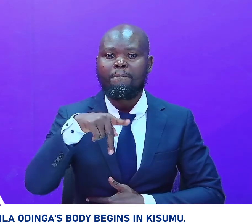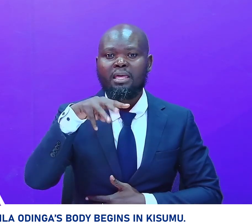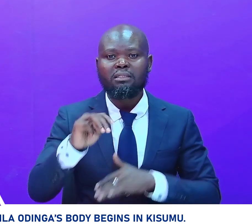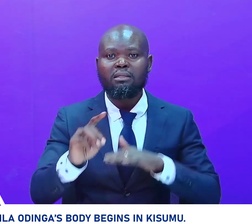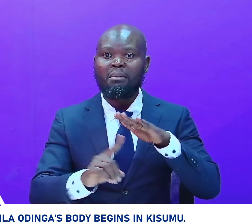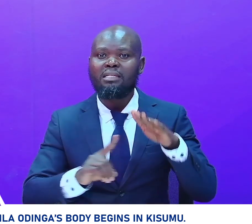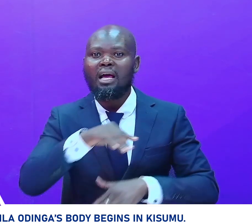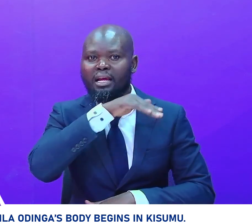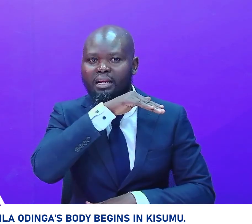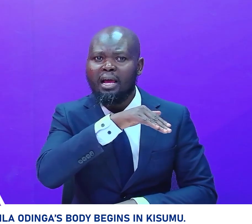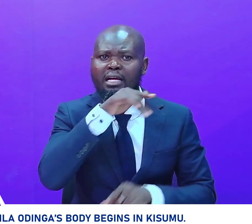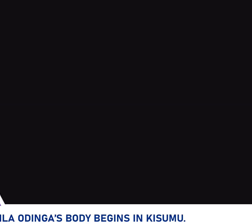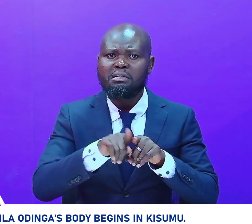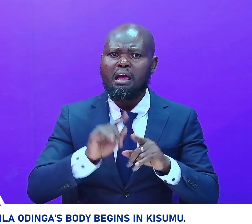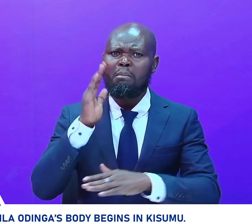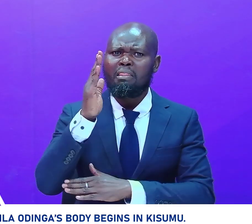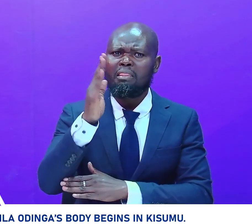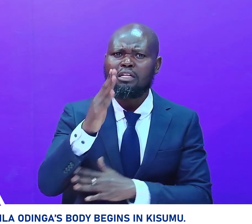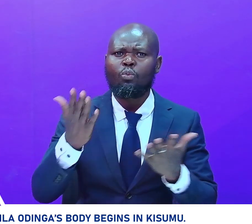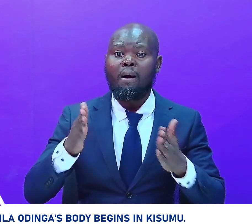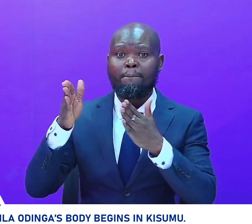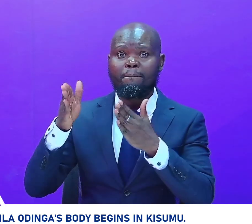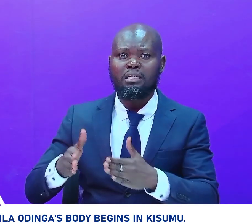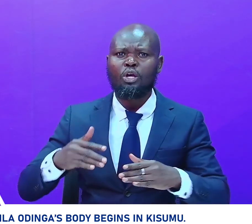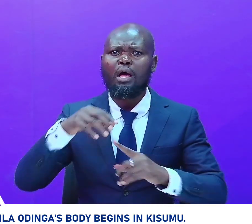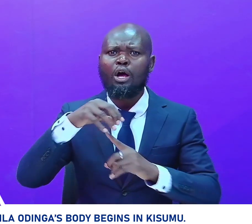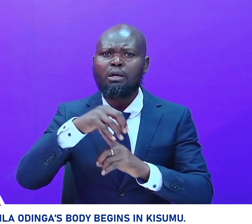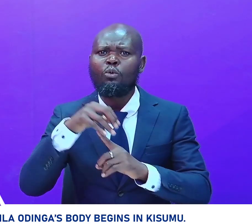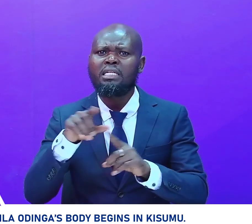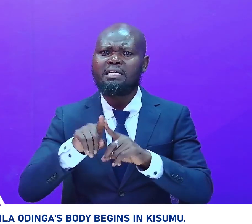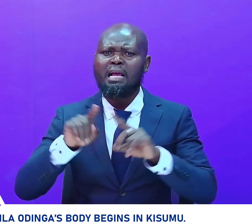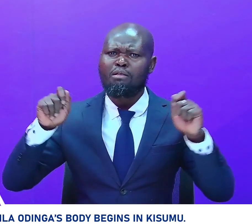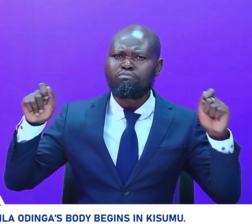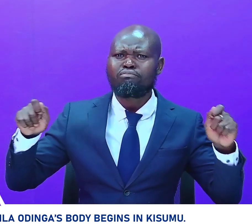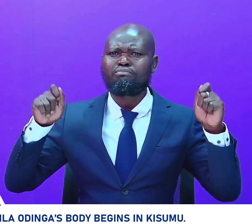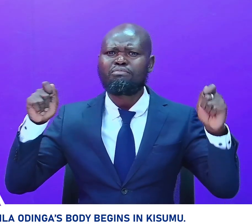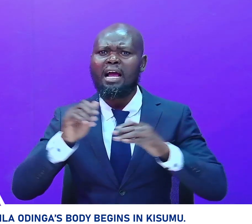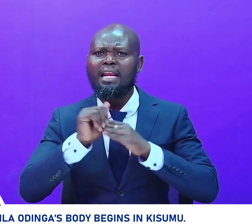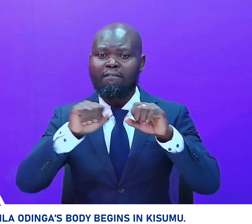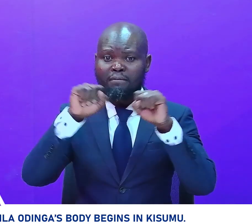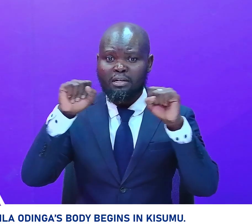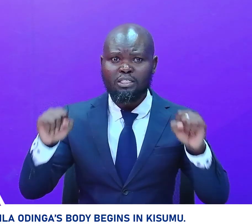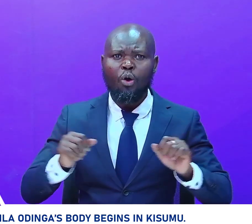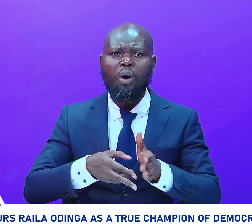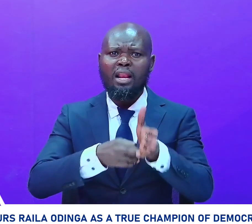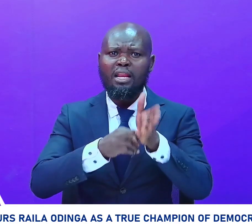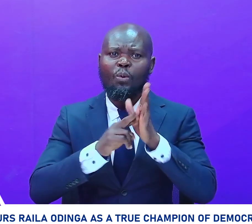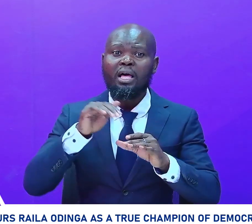opposition leader and former Prime Minister Raila Odinga, describing him as a true champion of democracy and a